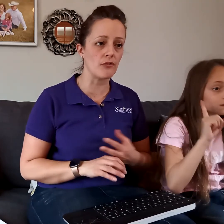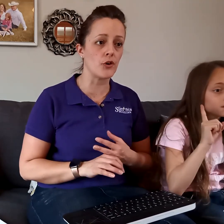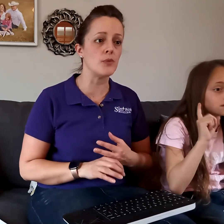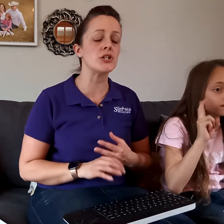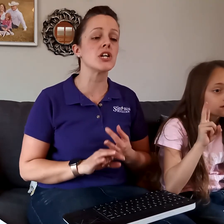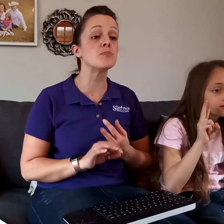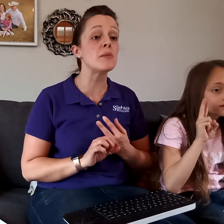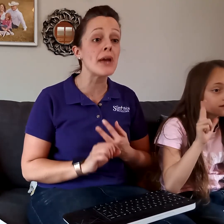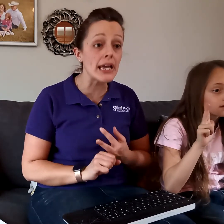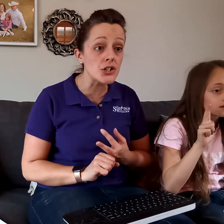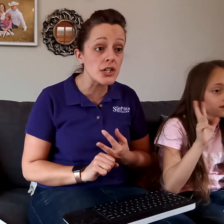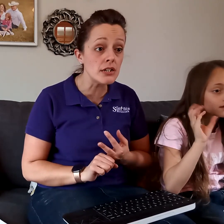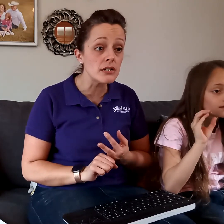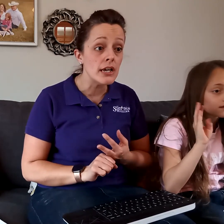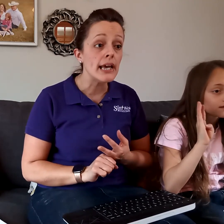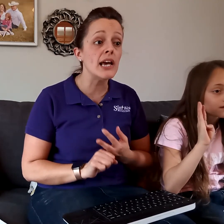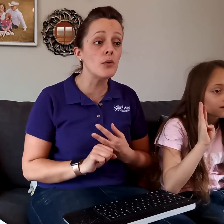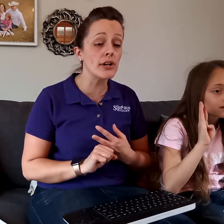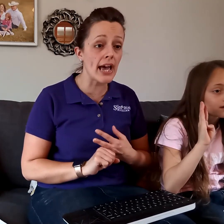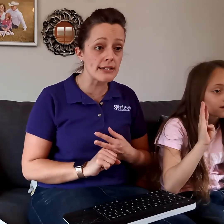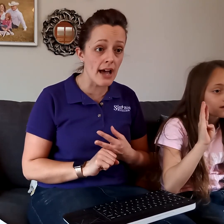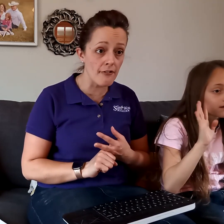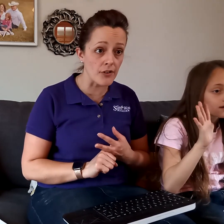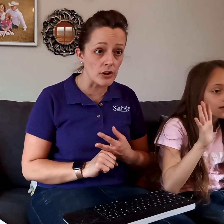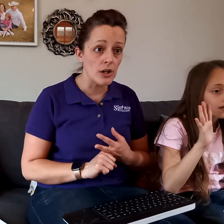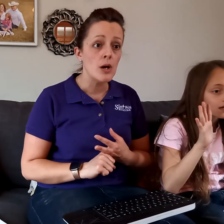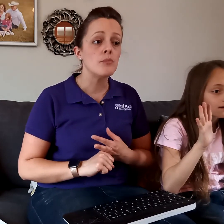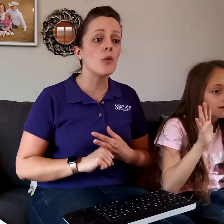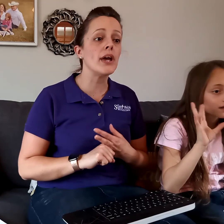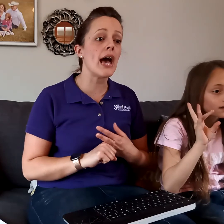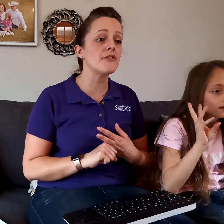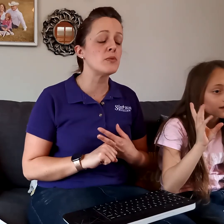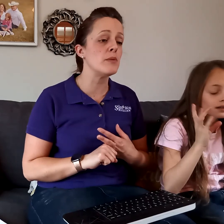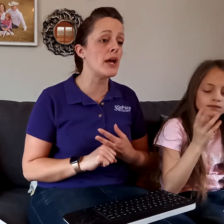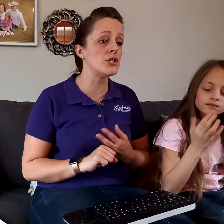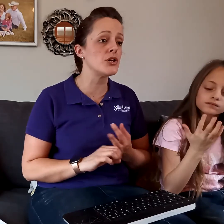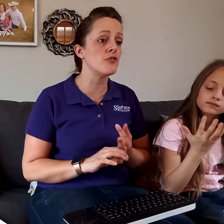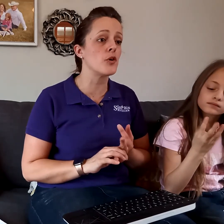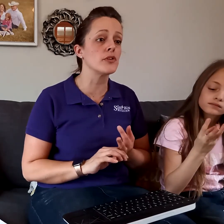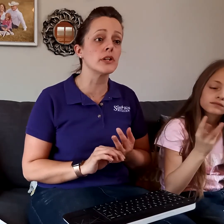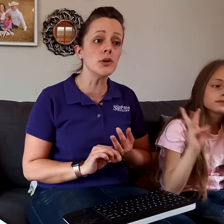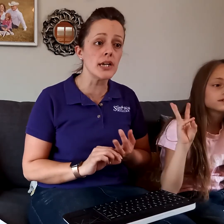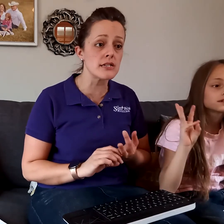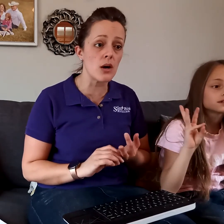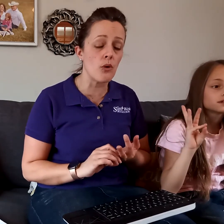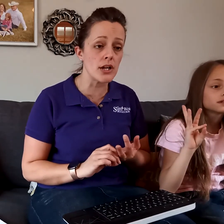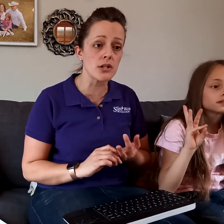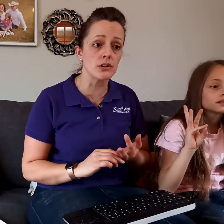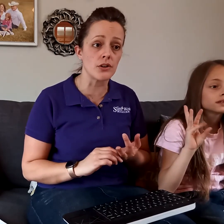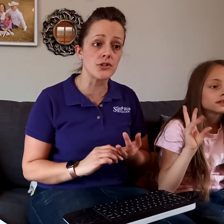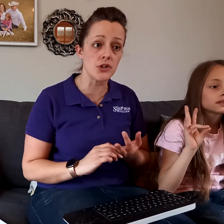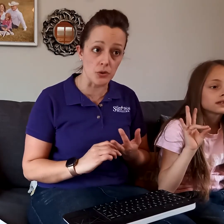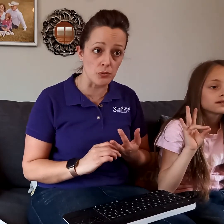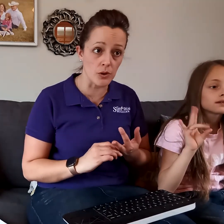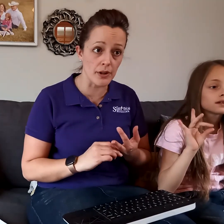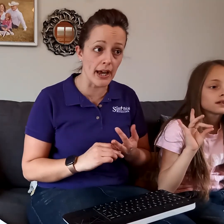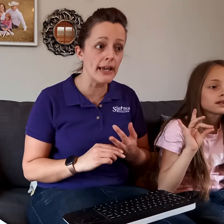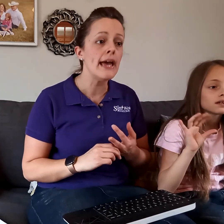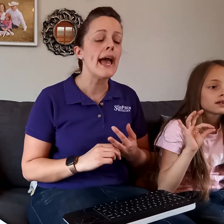but just be patient. It will get tougher, but we have to be patient for the little kids that want to learn too, okay? And you know